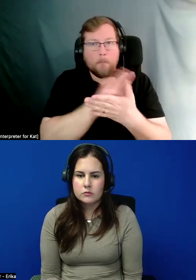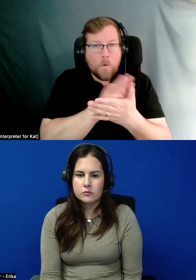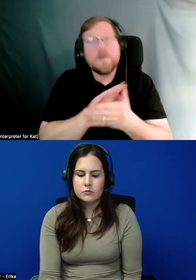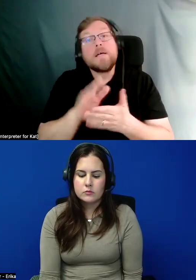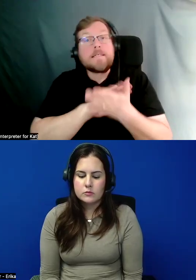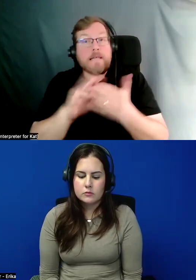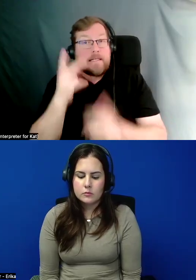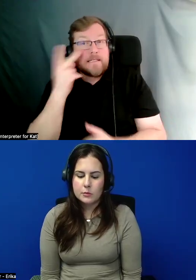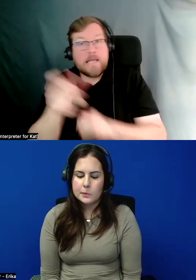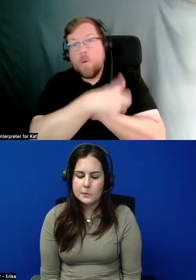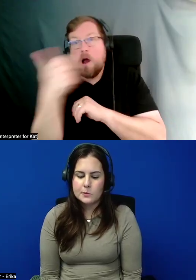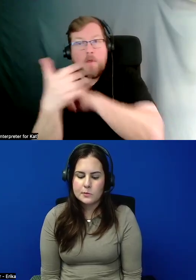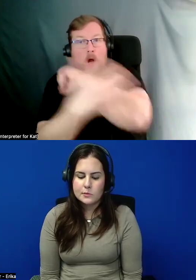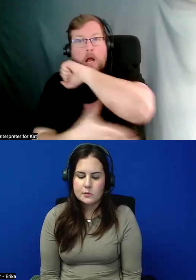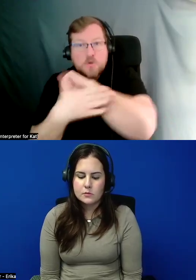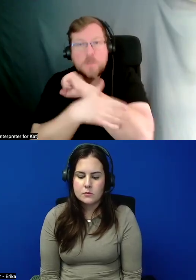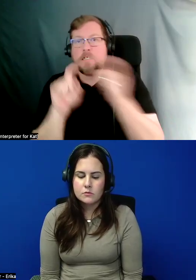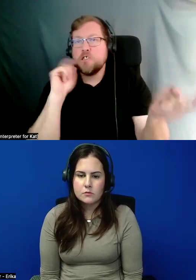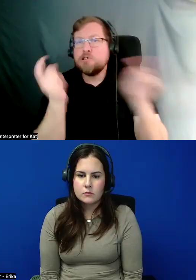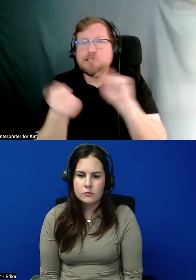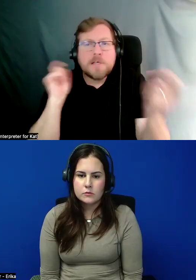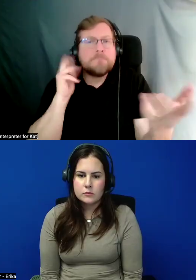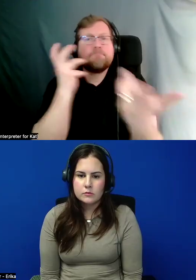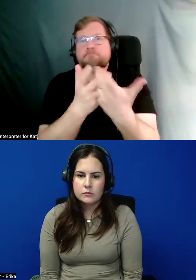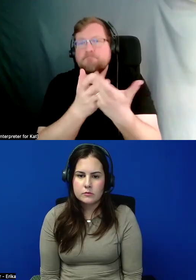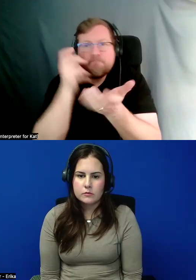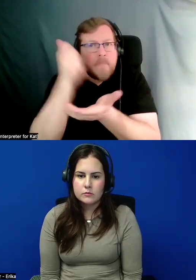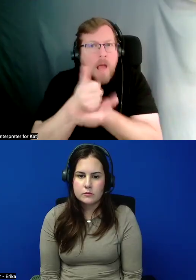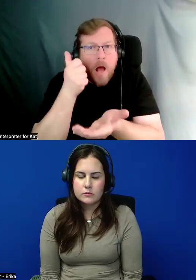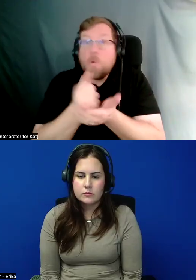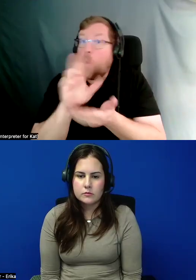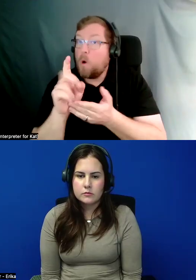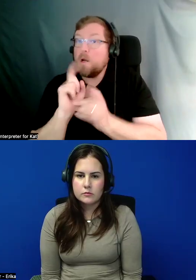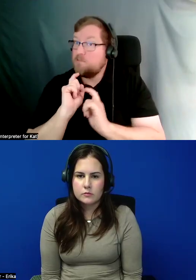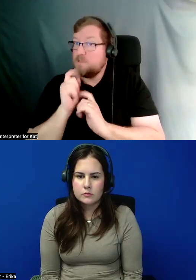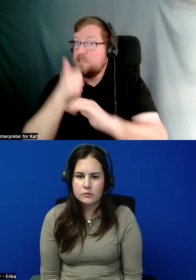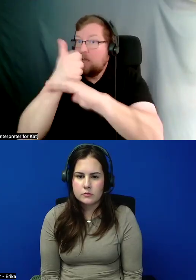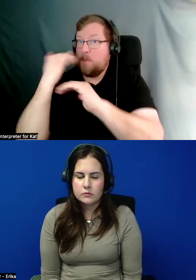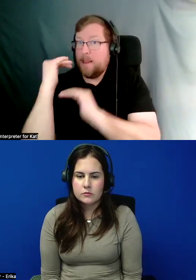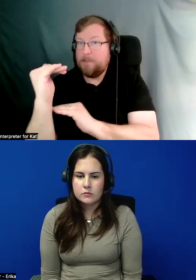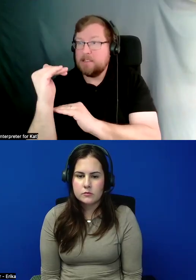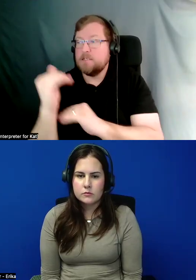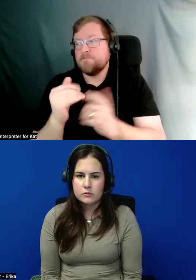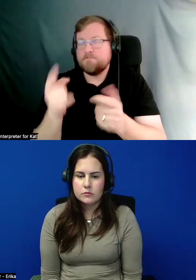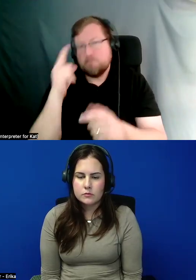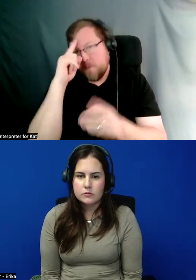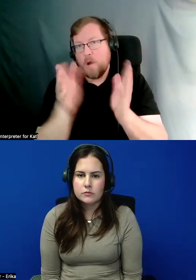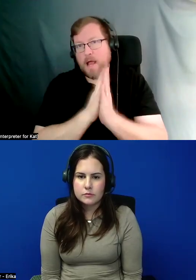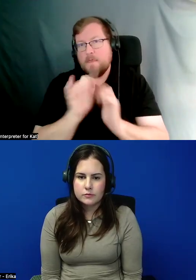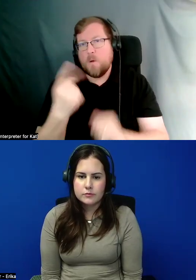countries change, adapt, or help or be limited. So I thought I'd ask that. So it's really